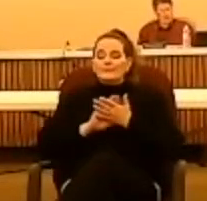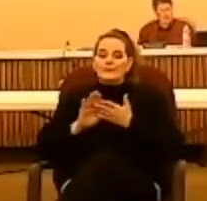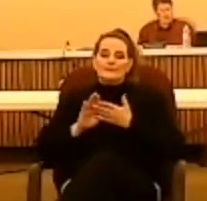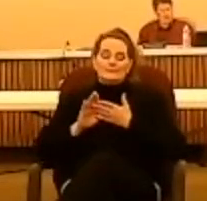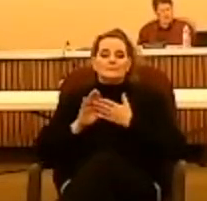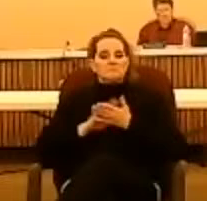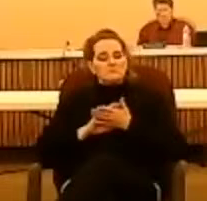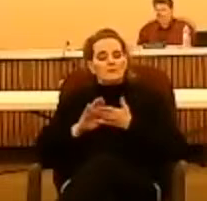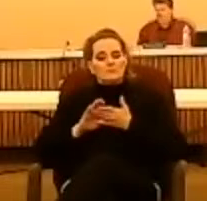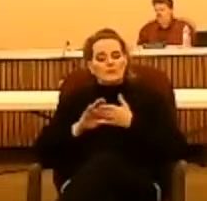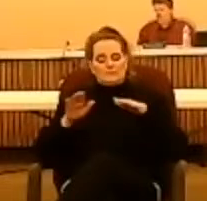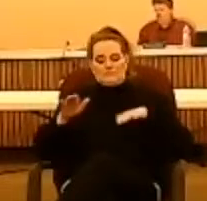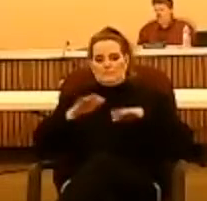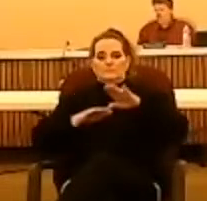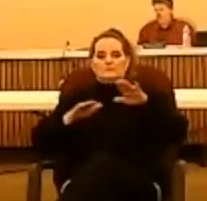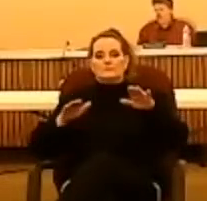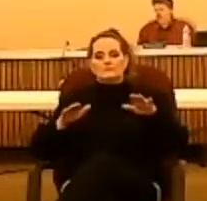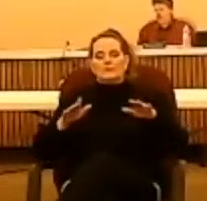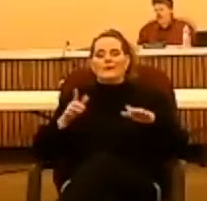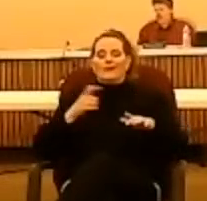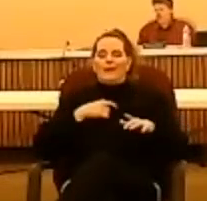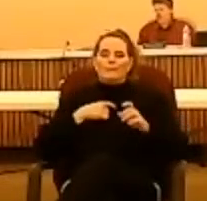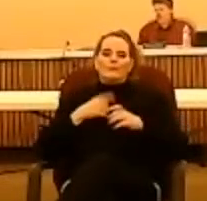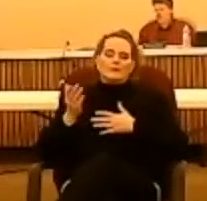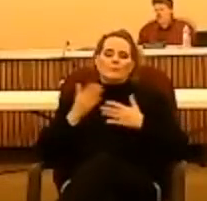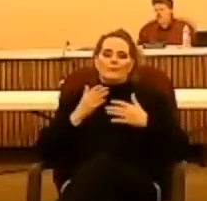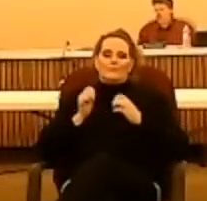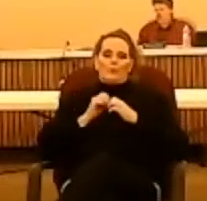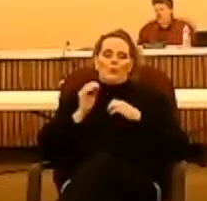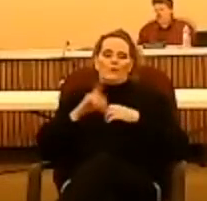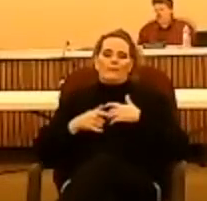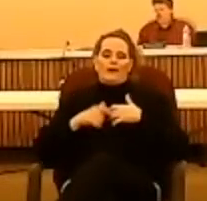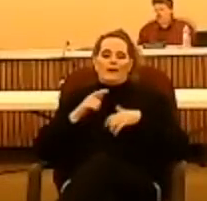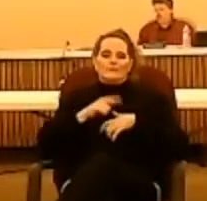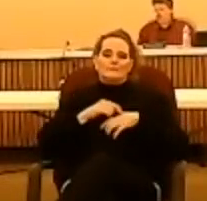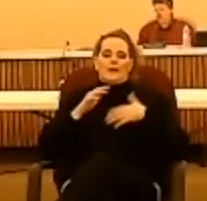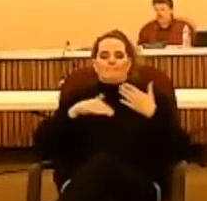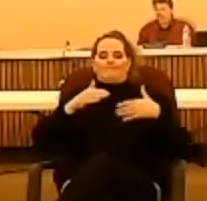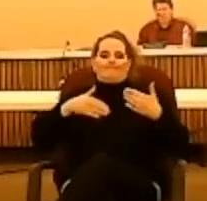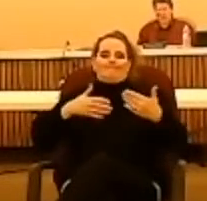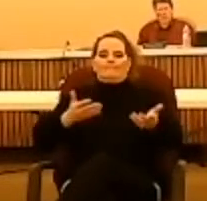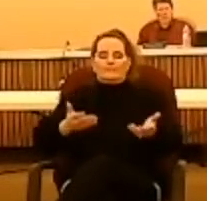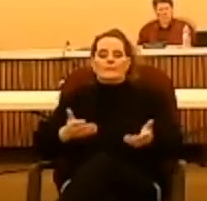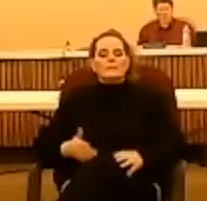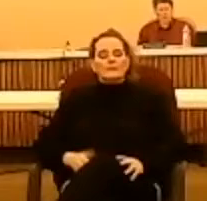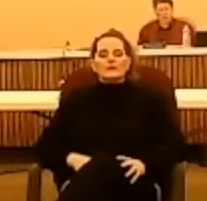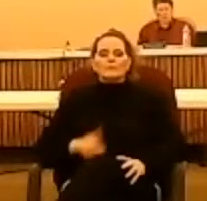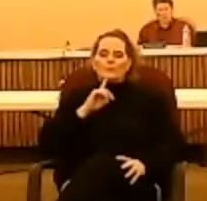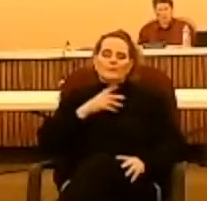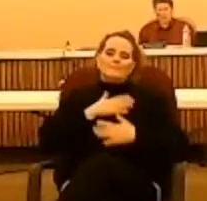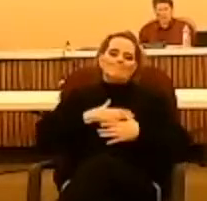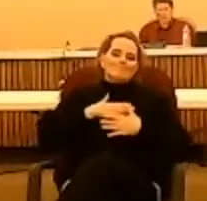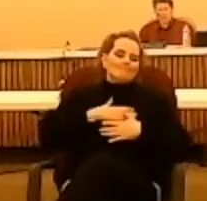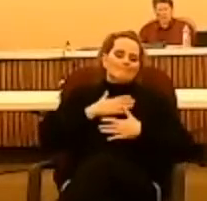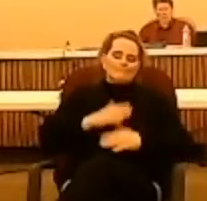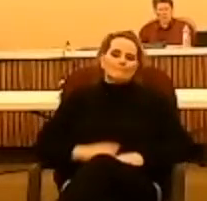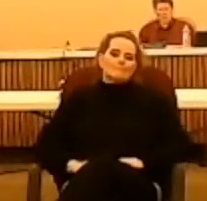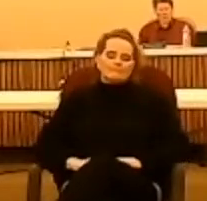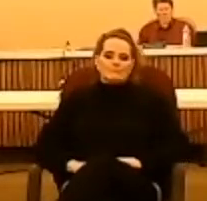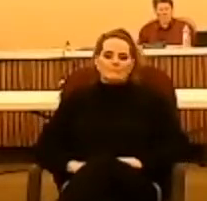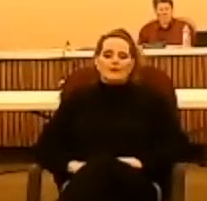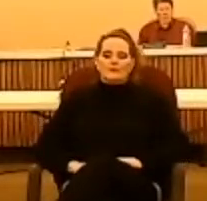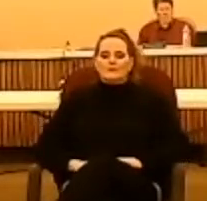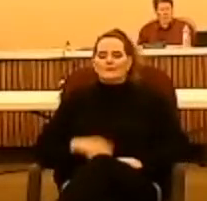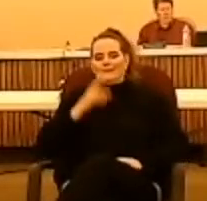and we'll be bringing more of that by as time goes on, but very much appreciative. It's